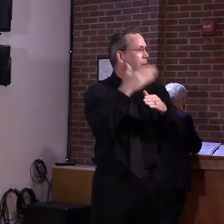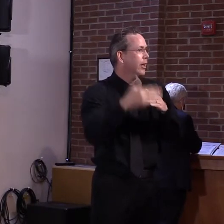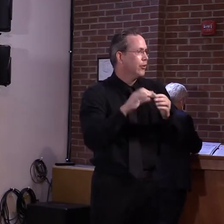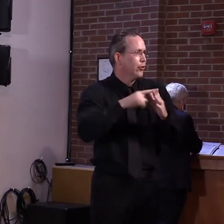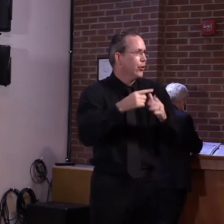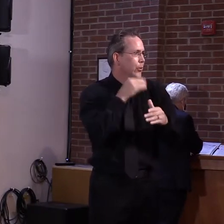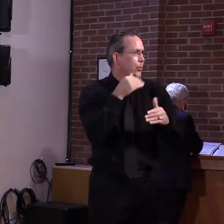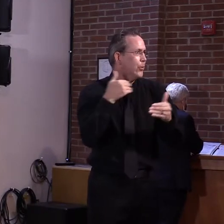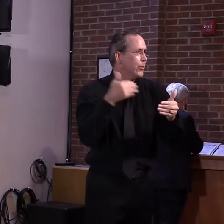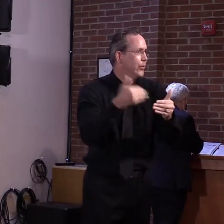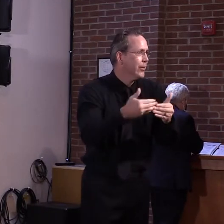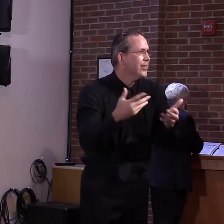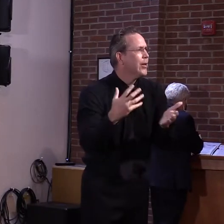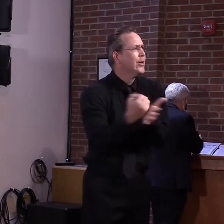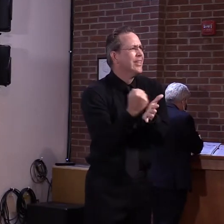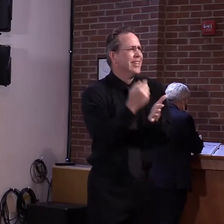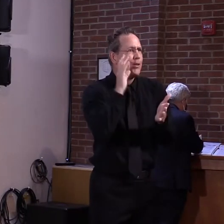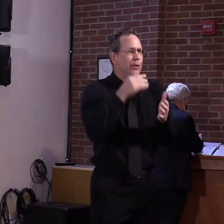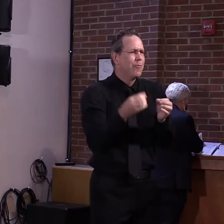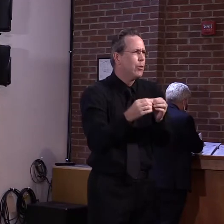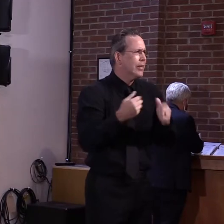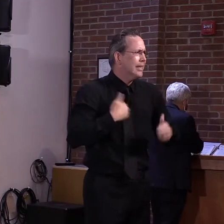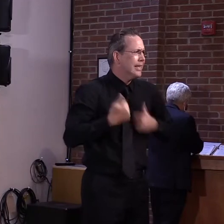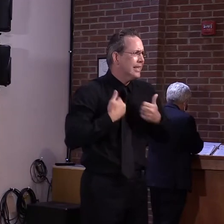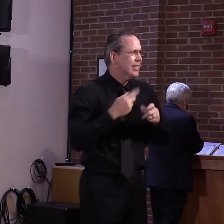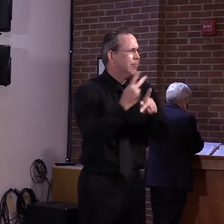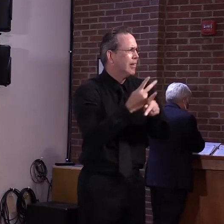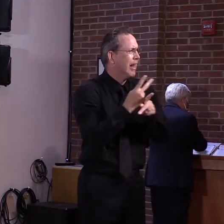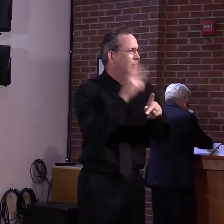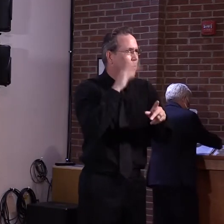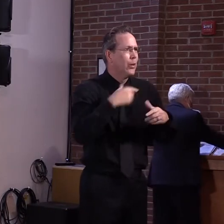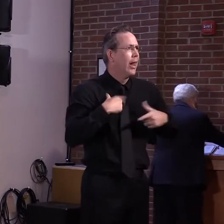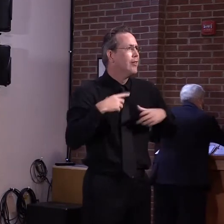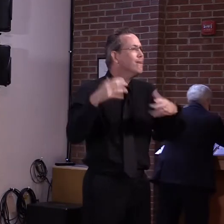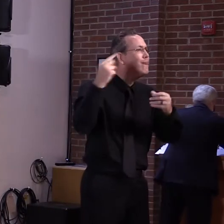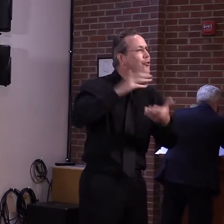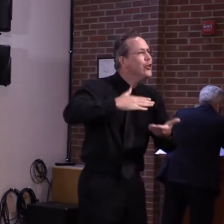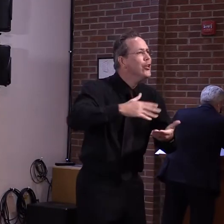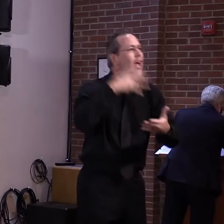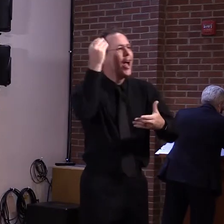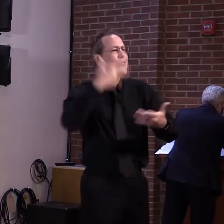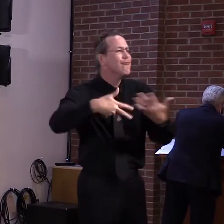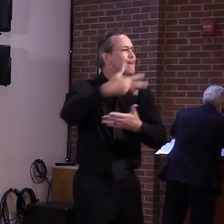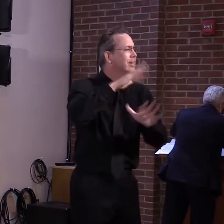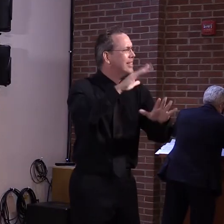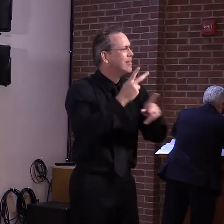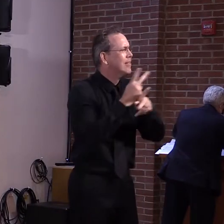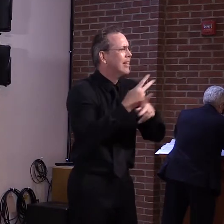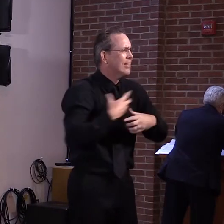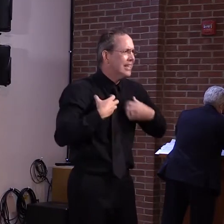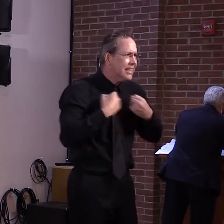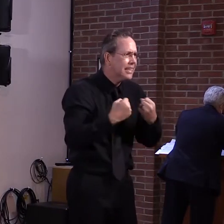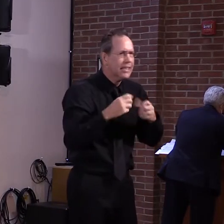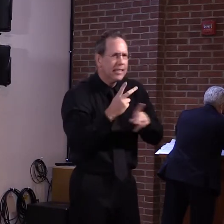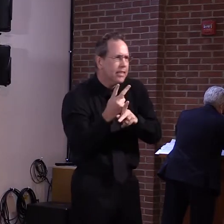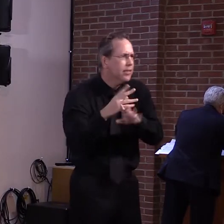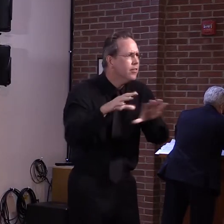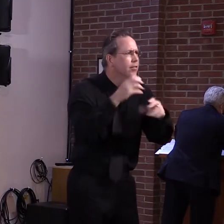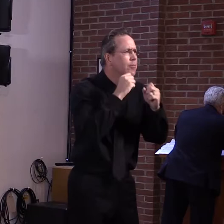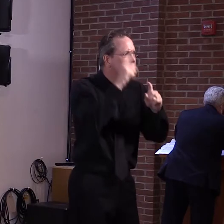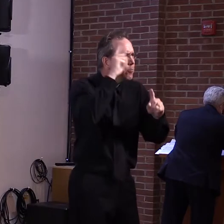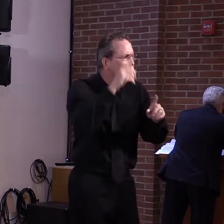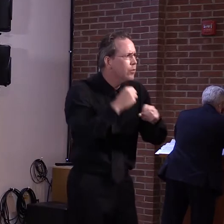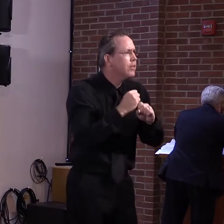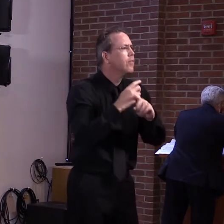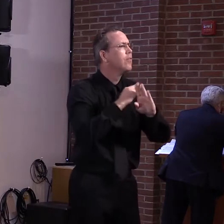effort to stay smart and stay safe this weekend. We continue to lead the country in suppressing the virus, but as I